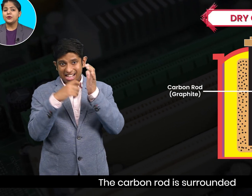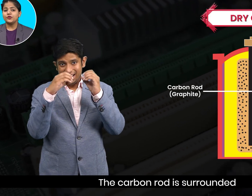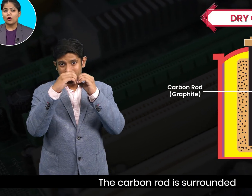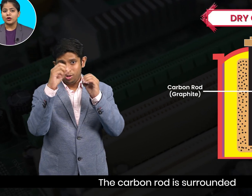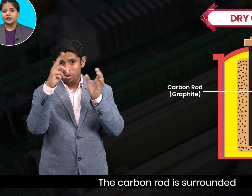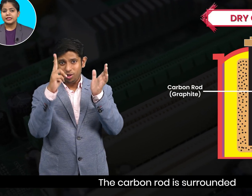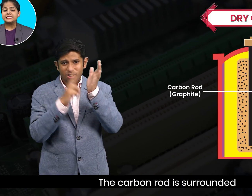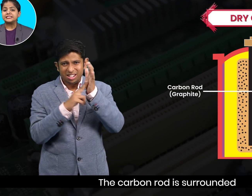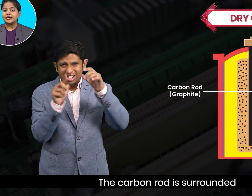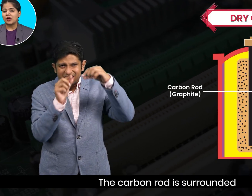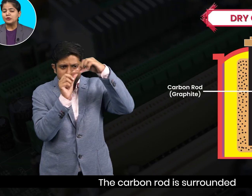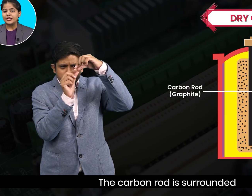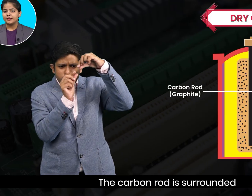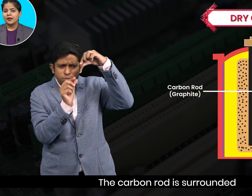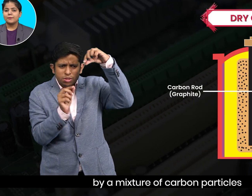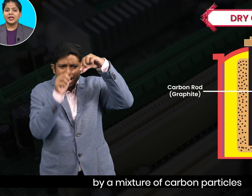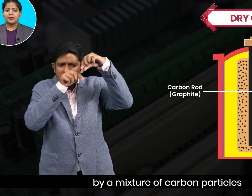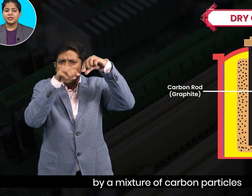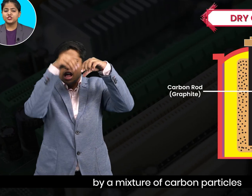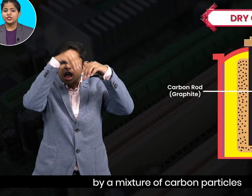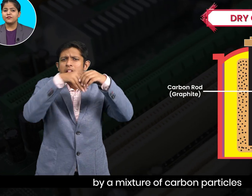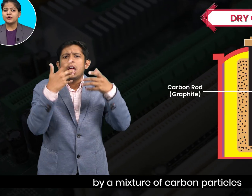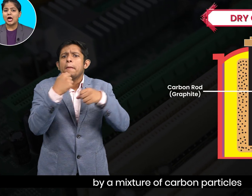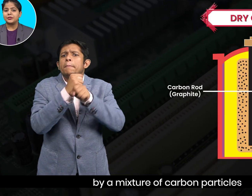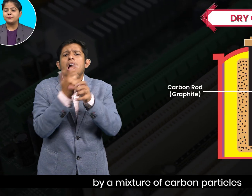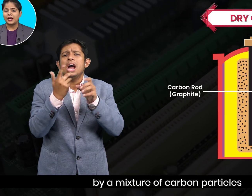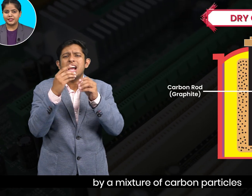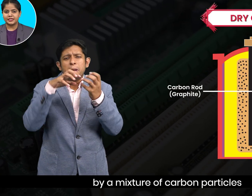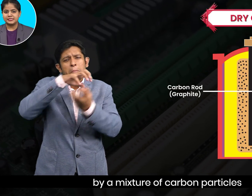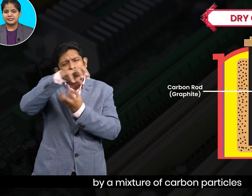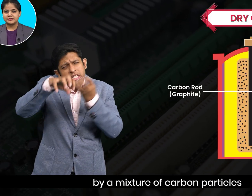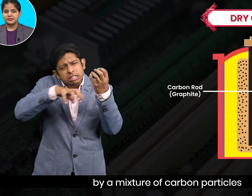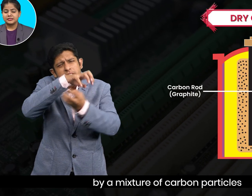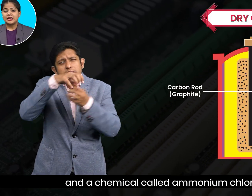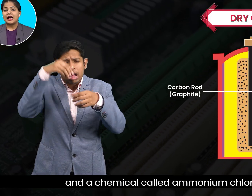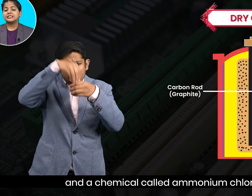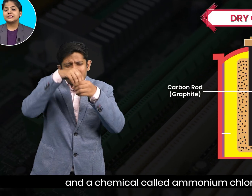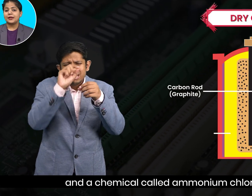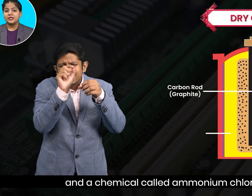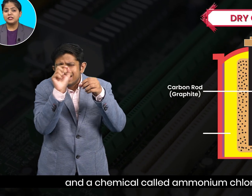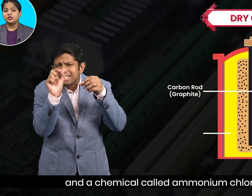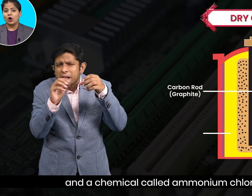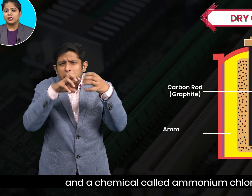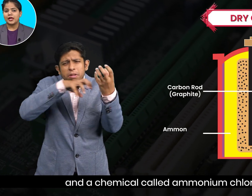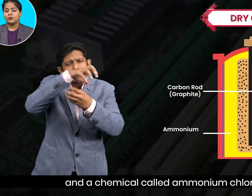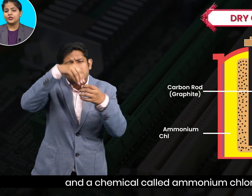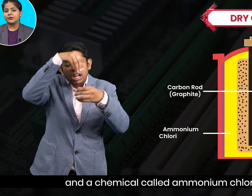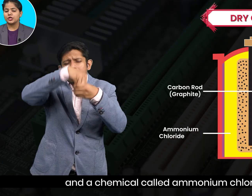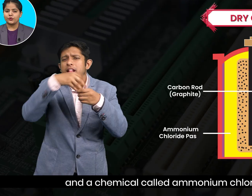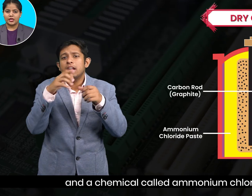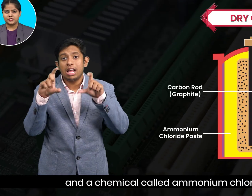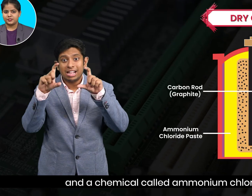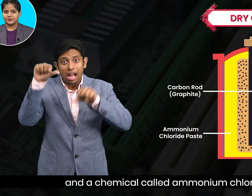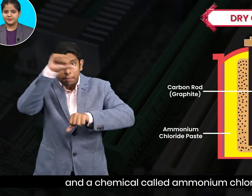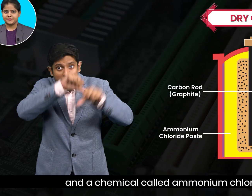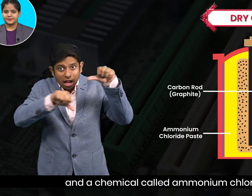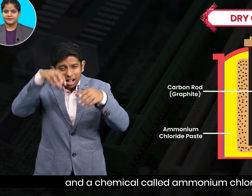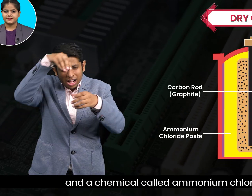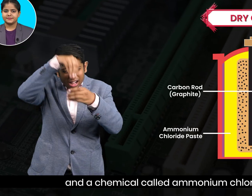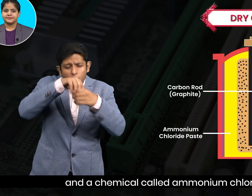The carbon rod is surrounded by a mixture of carbon particles and a chemical called ammonium